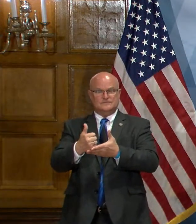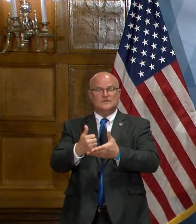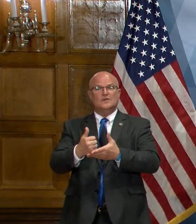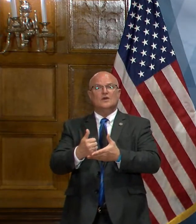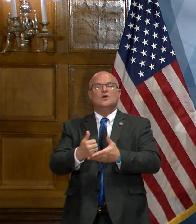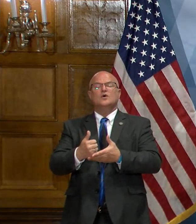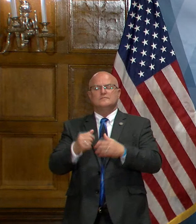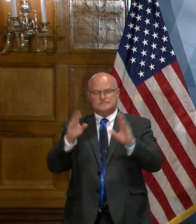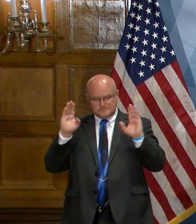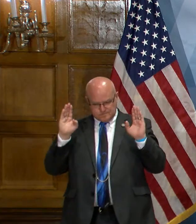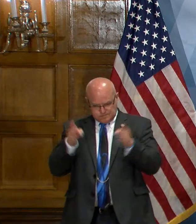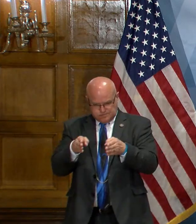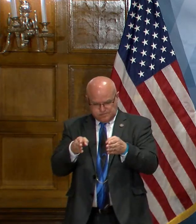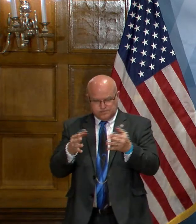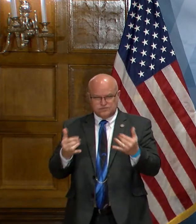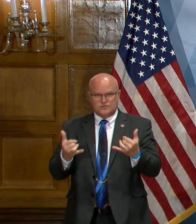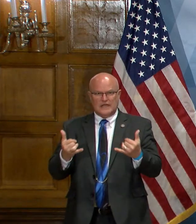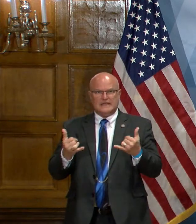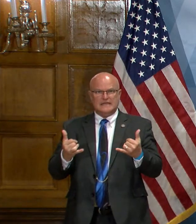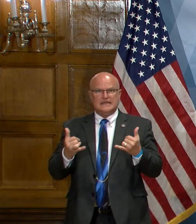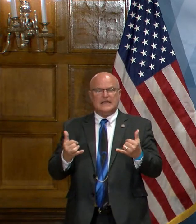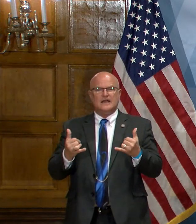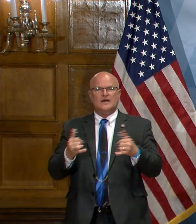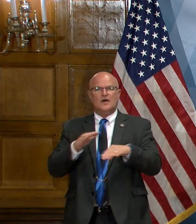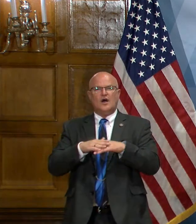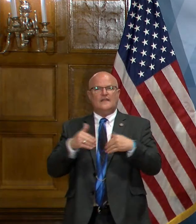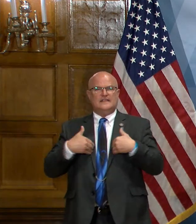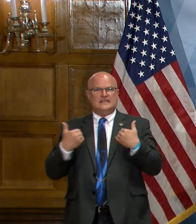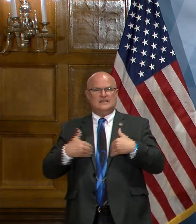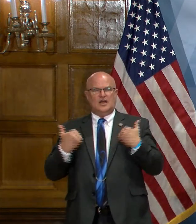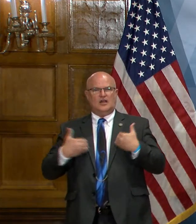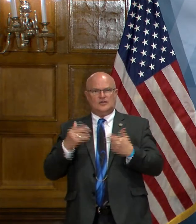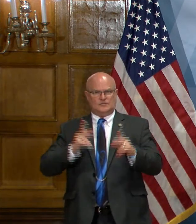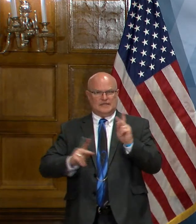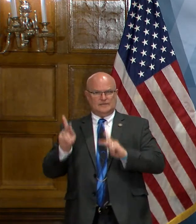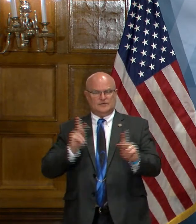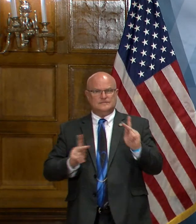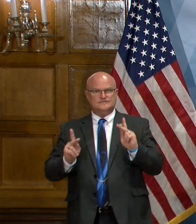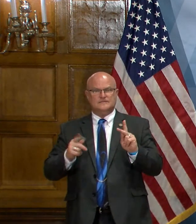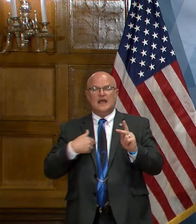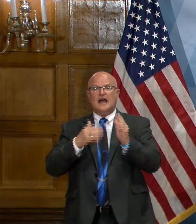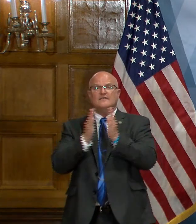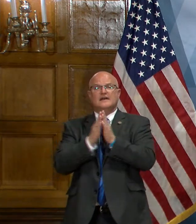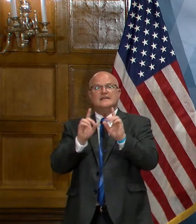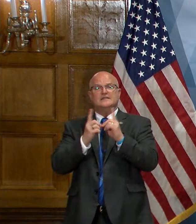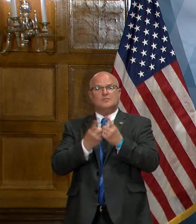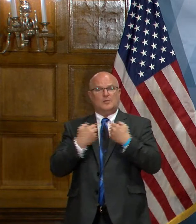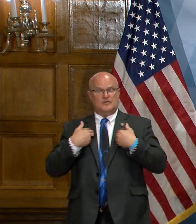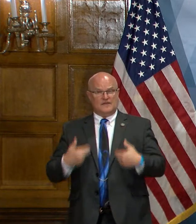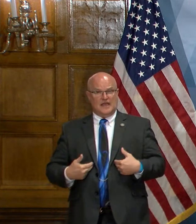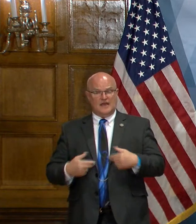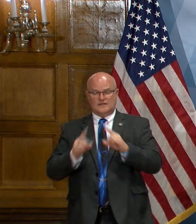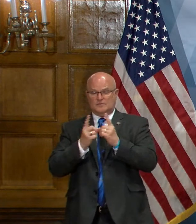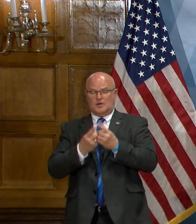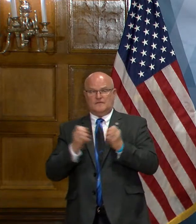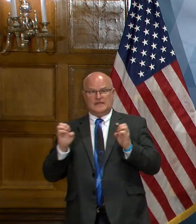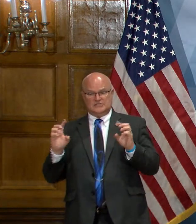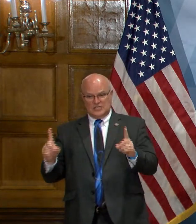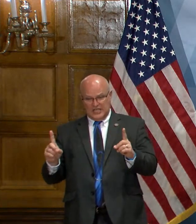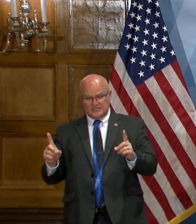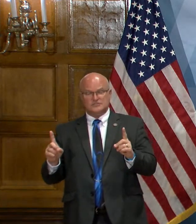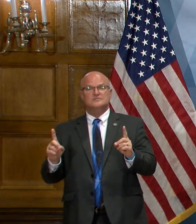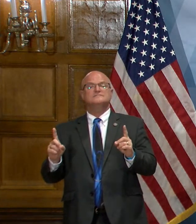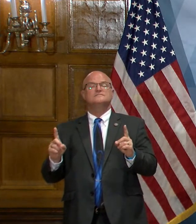are concentrating on the younger generation. I've asked the Department of Health, the Department of